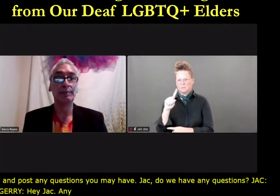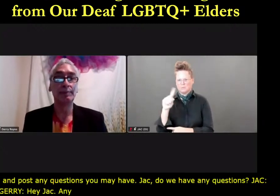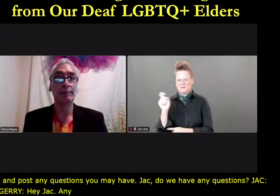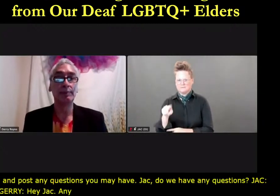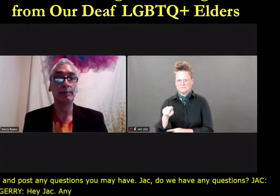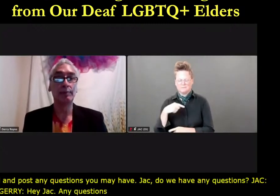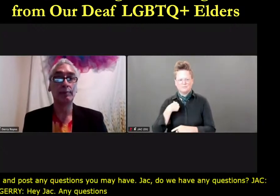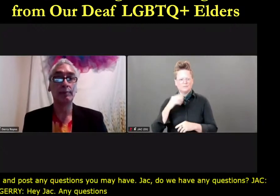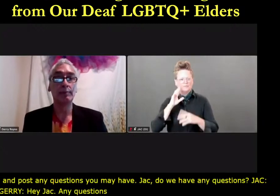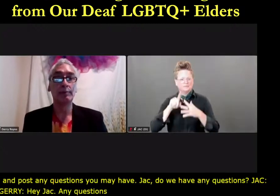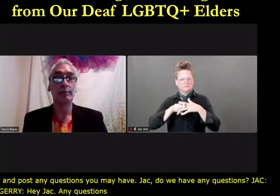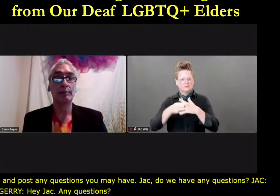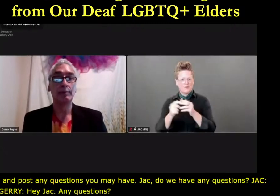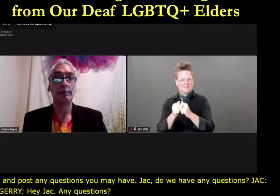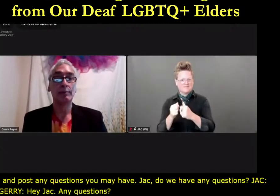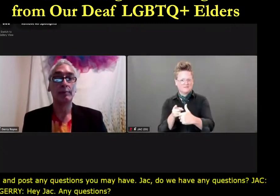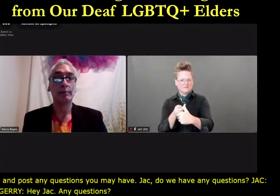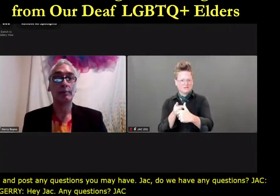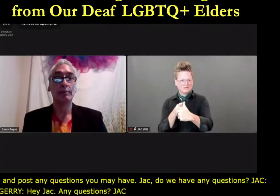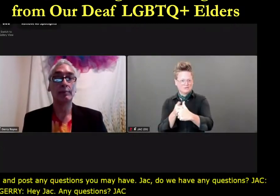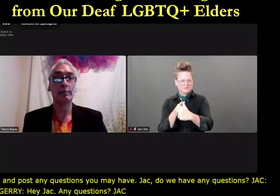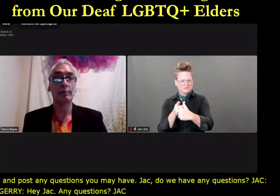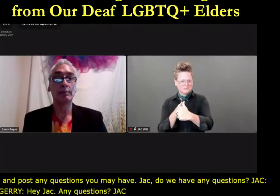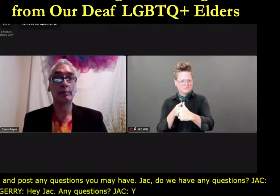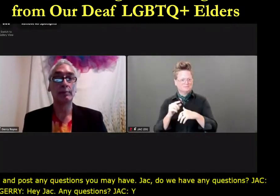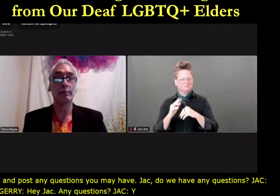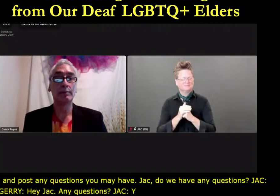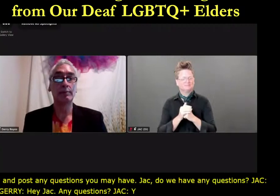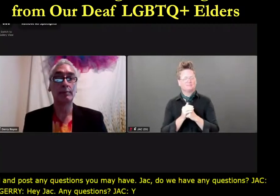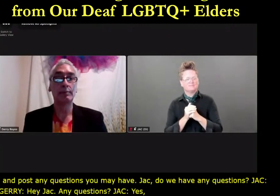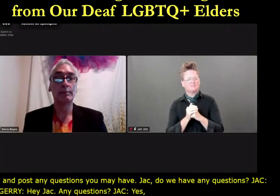we have two questions and i'll start with the first one